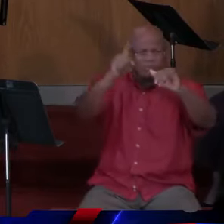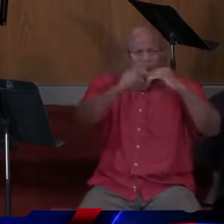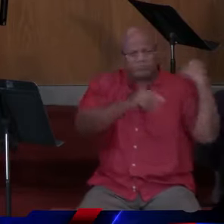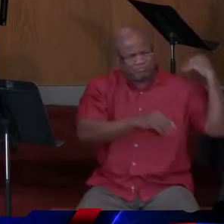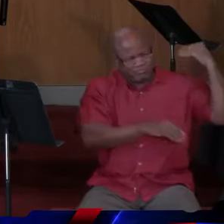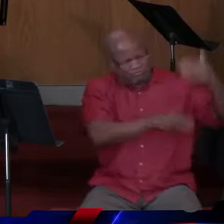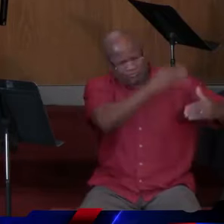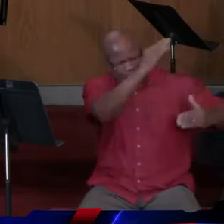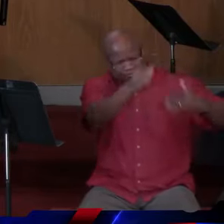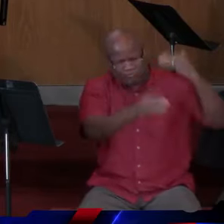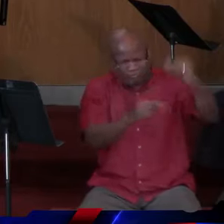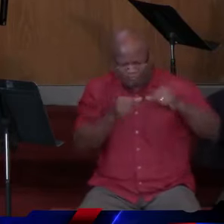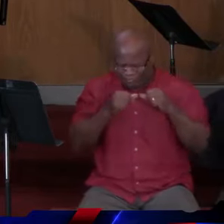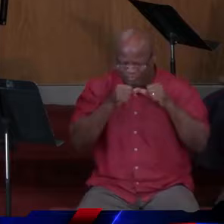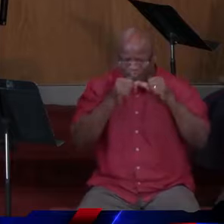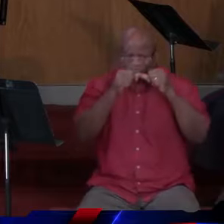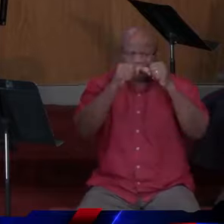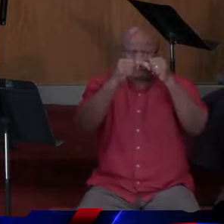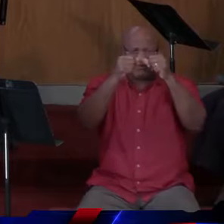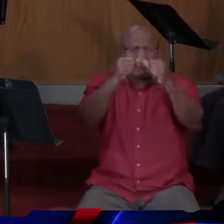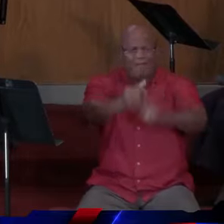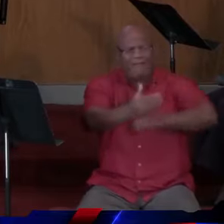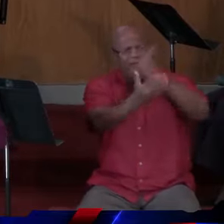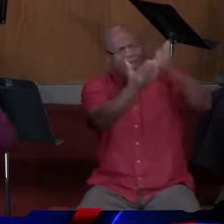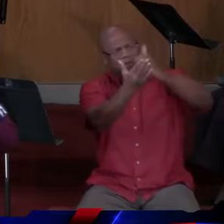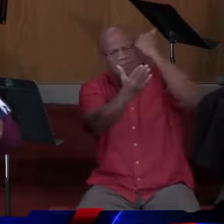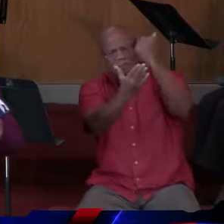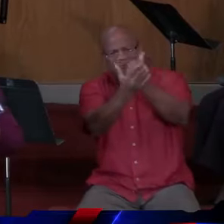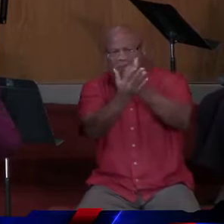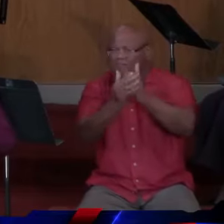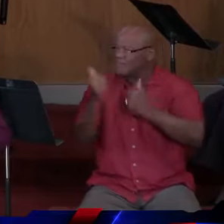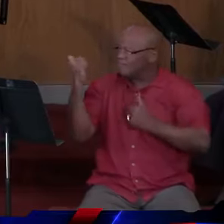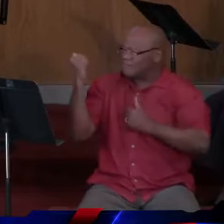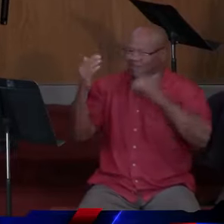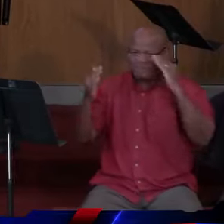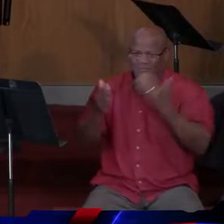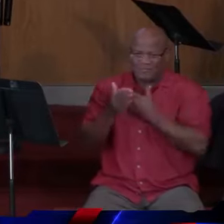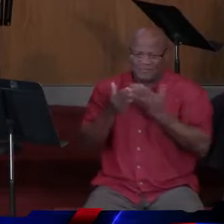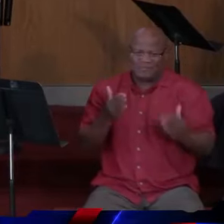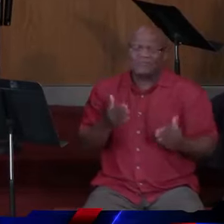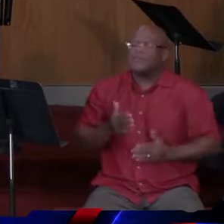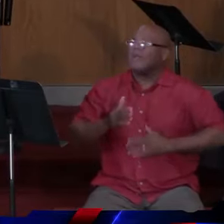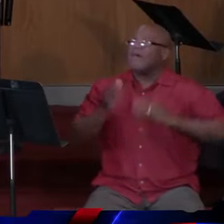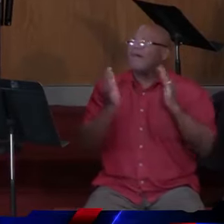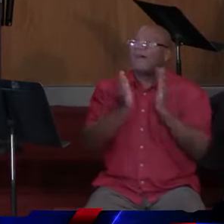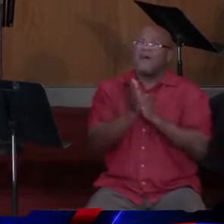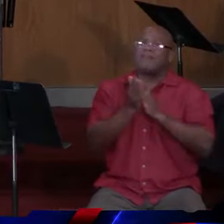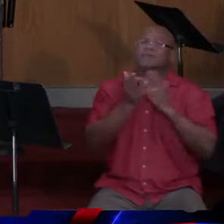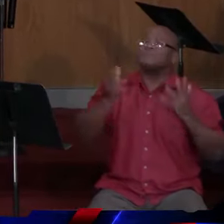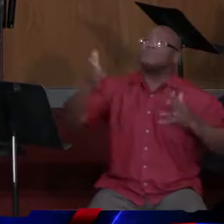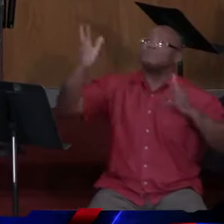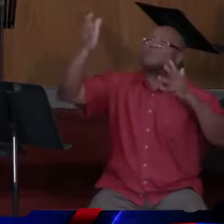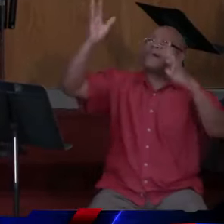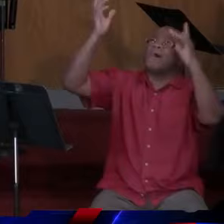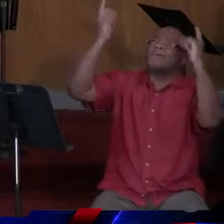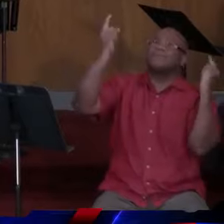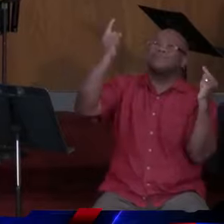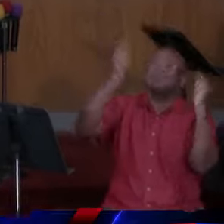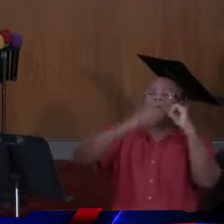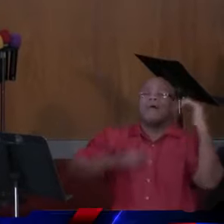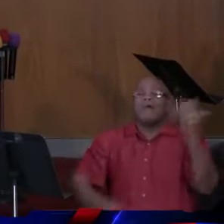generations. Amen. Let's sing this now. Every praise is to